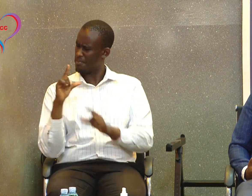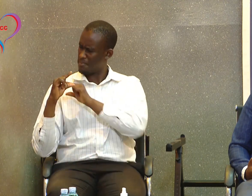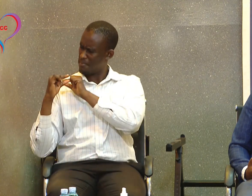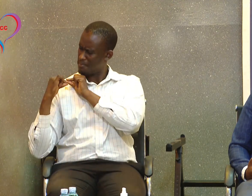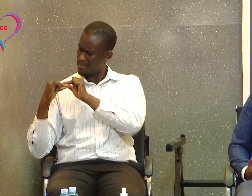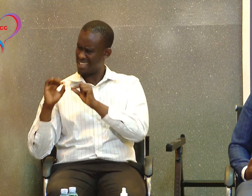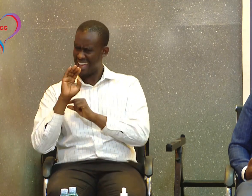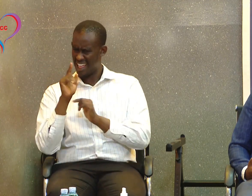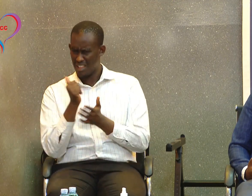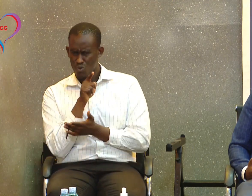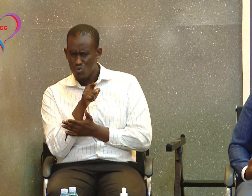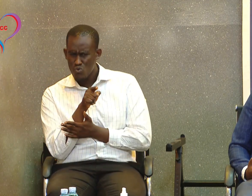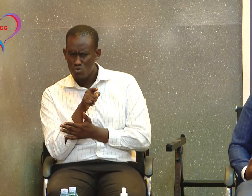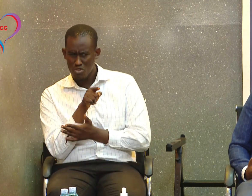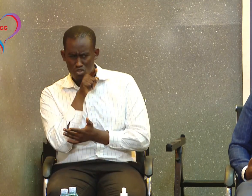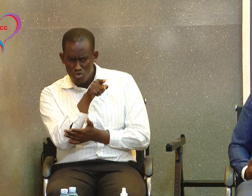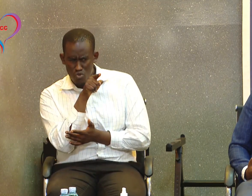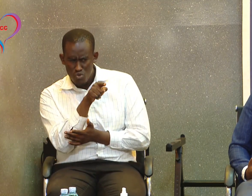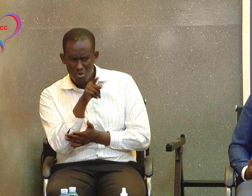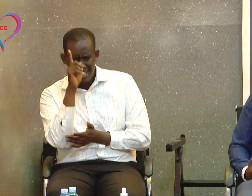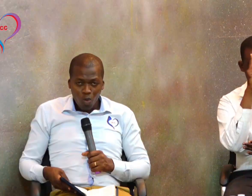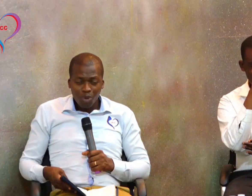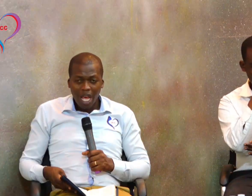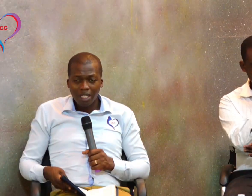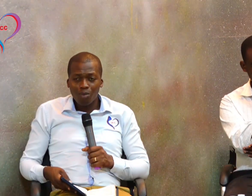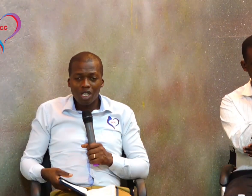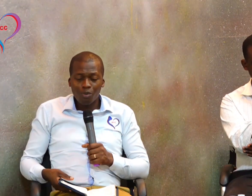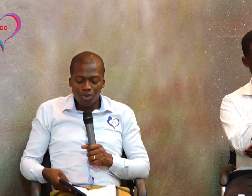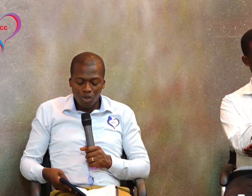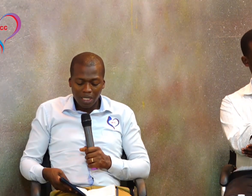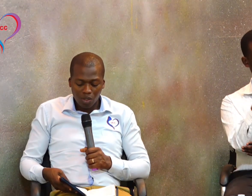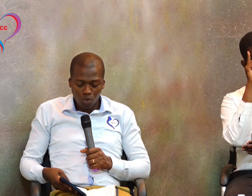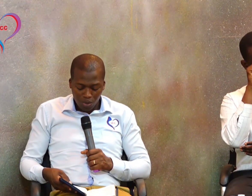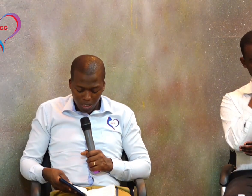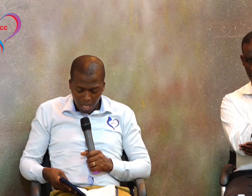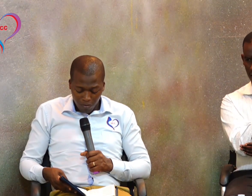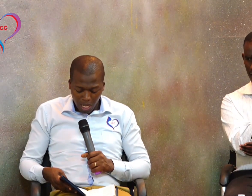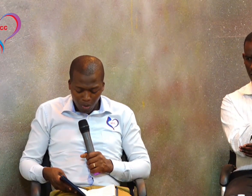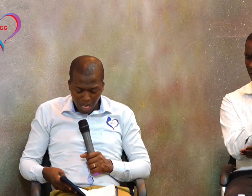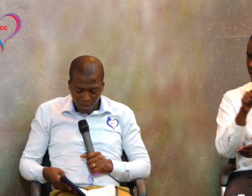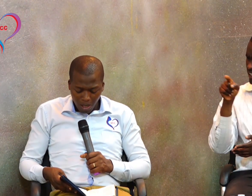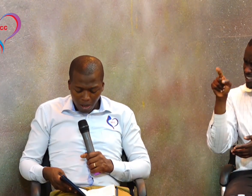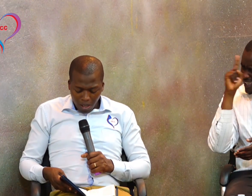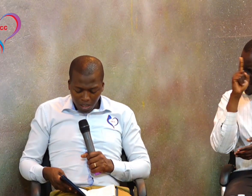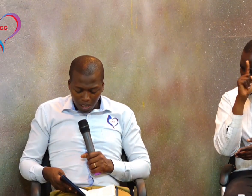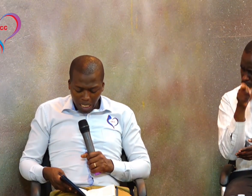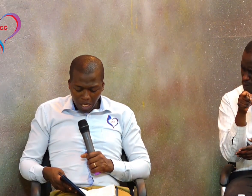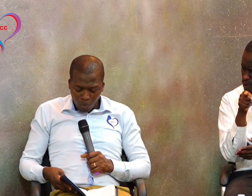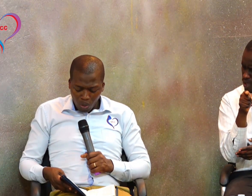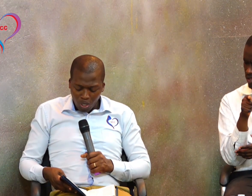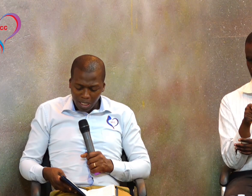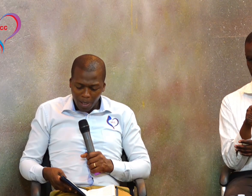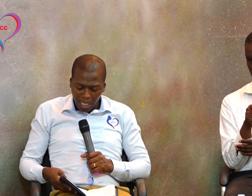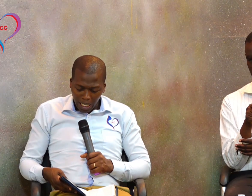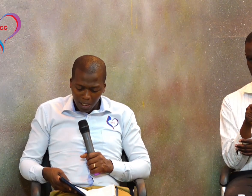Pilate therefore said to him, are you a king then? Awo Pilato amuddamu lunyo lwa 37 n'amugamba nti kale